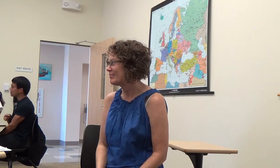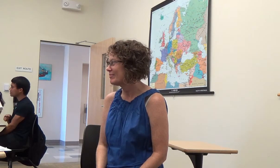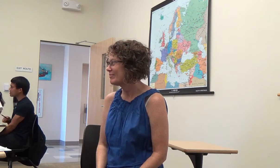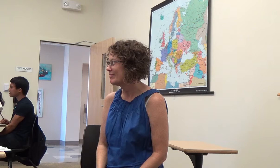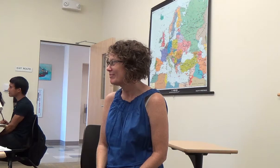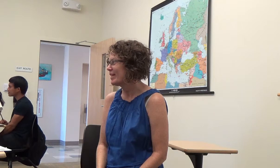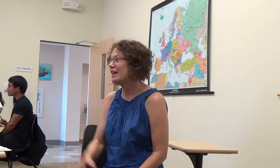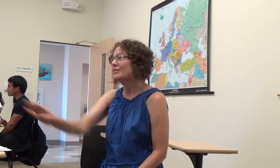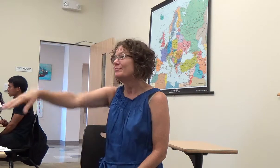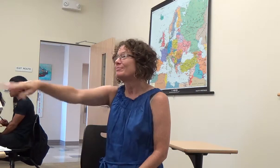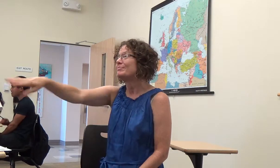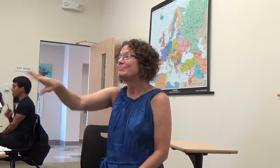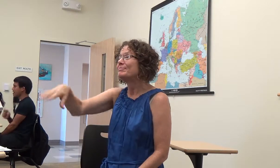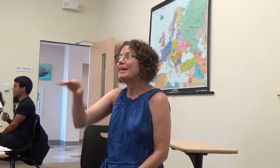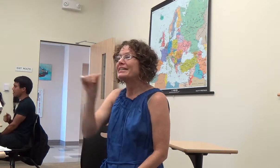Well, yesterday I